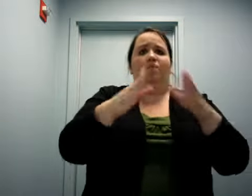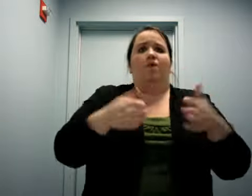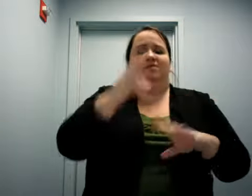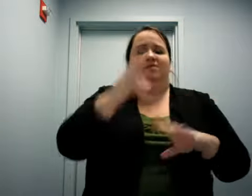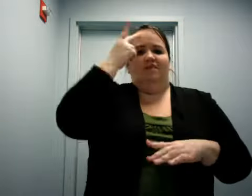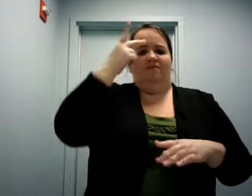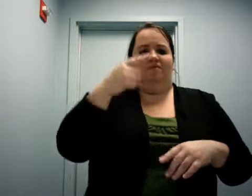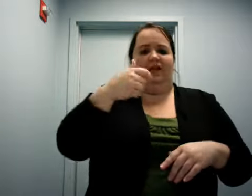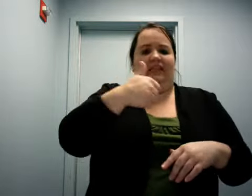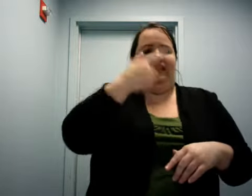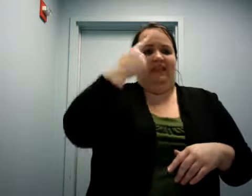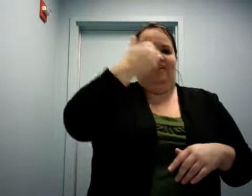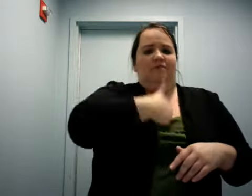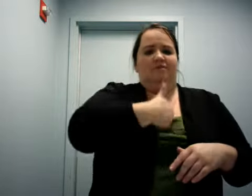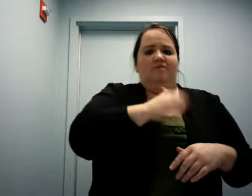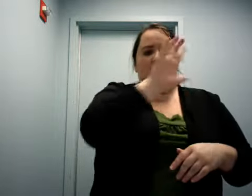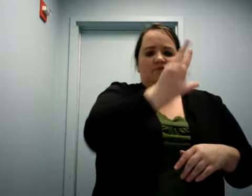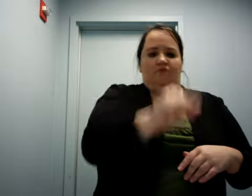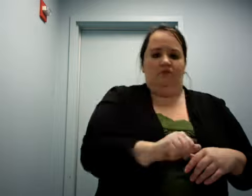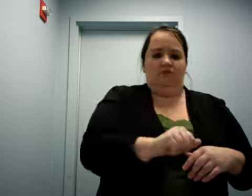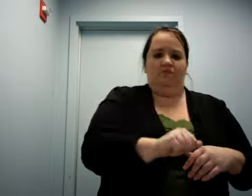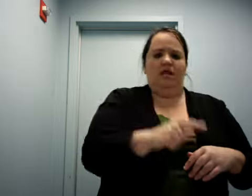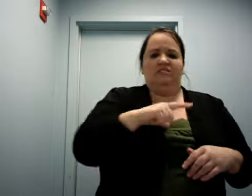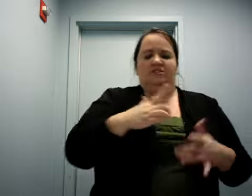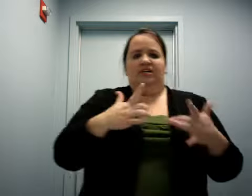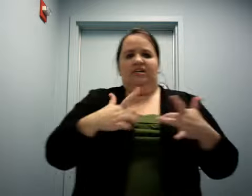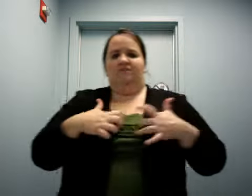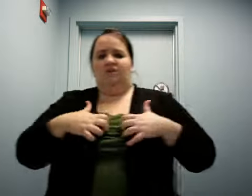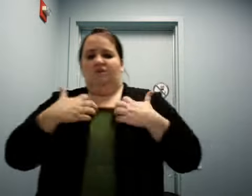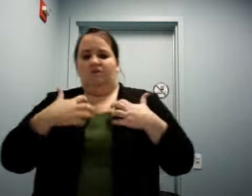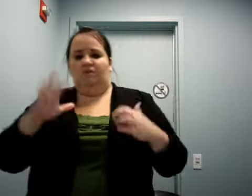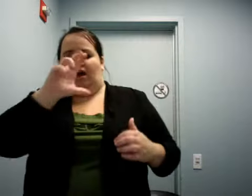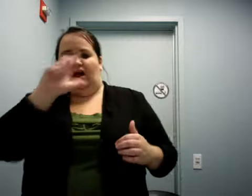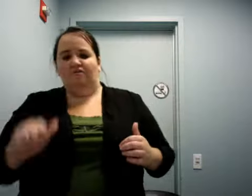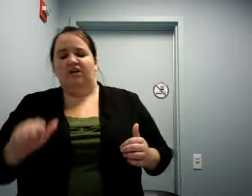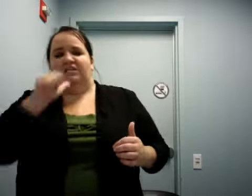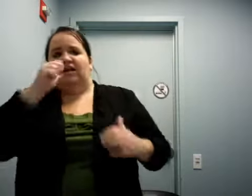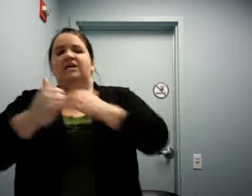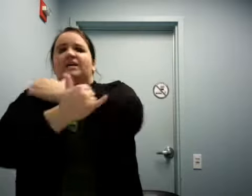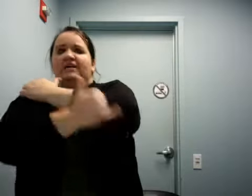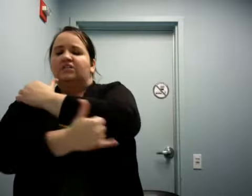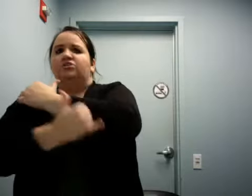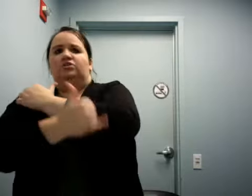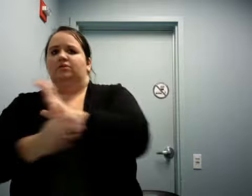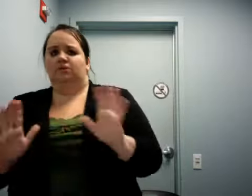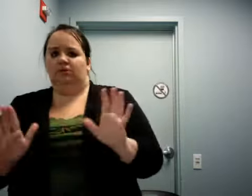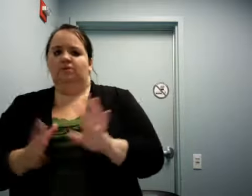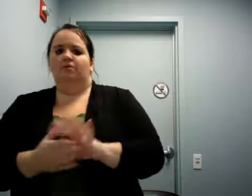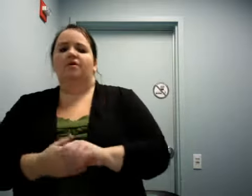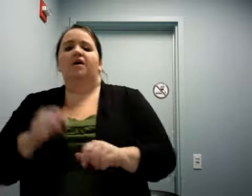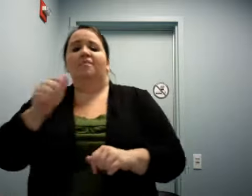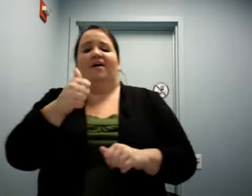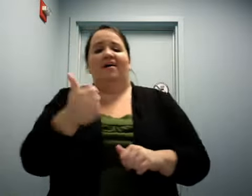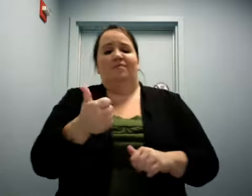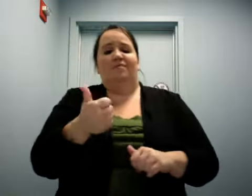get quite irritable when Africa is referred to as a country. The most recent example being my otherwise wonderful flight from Lagos two